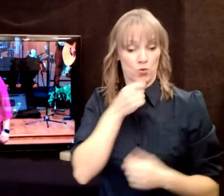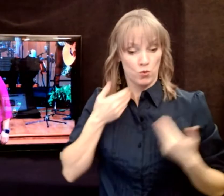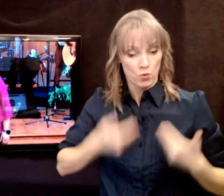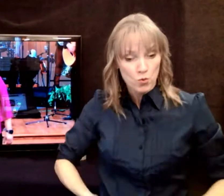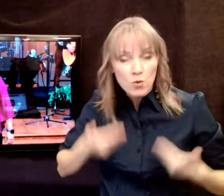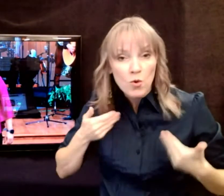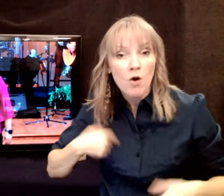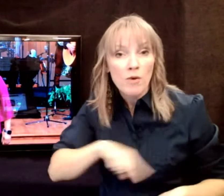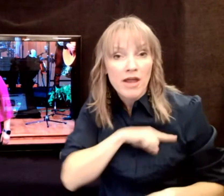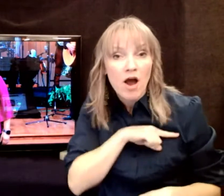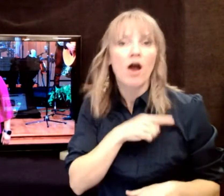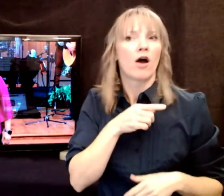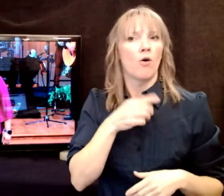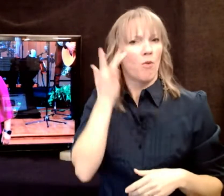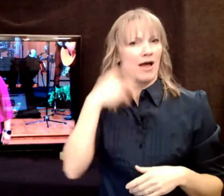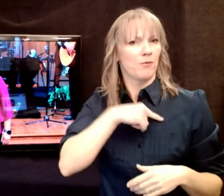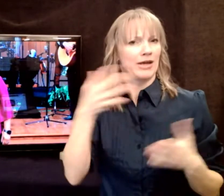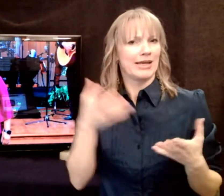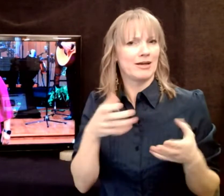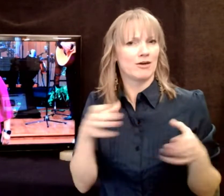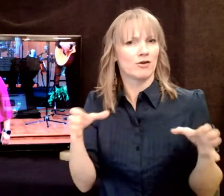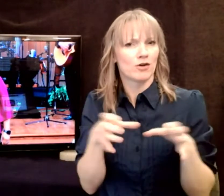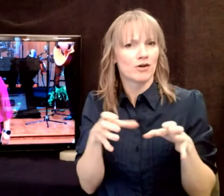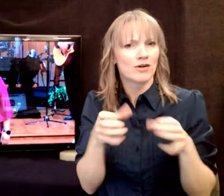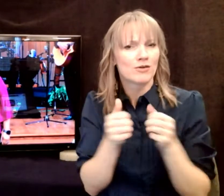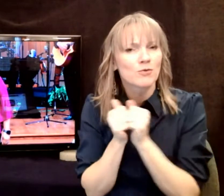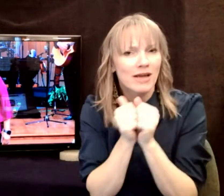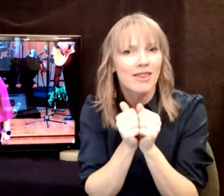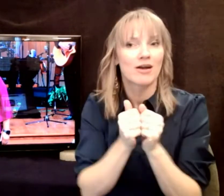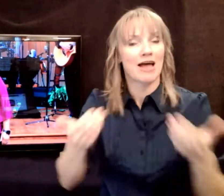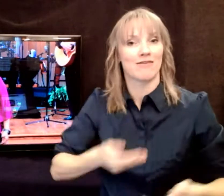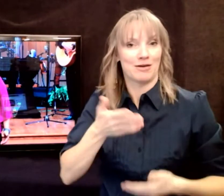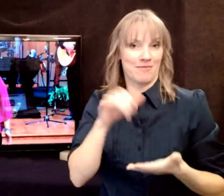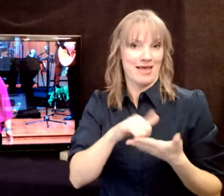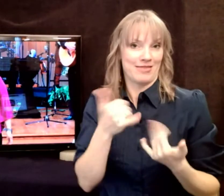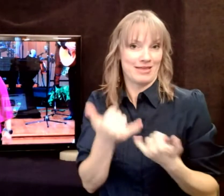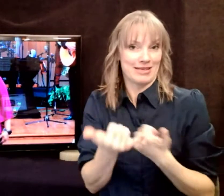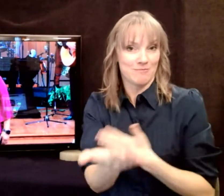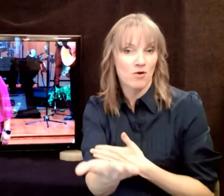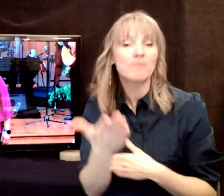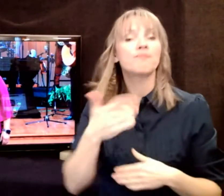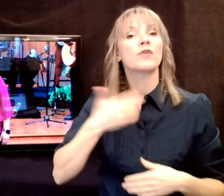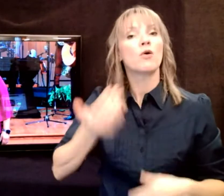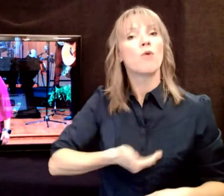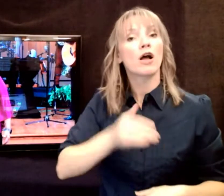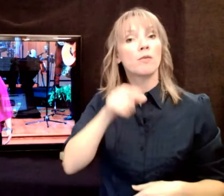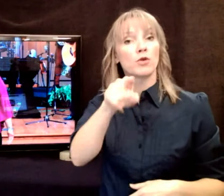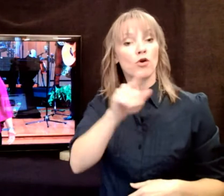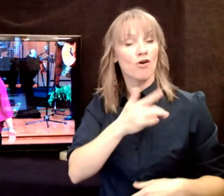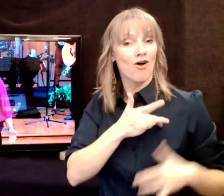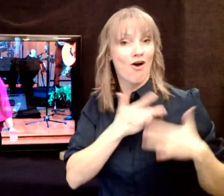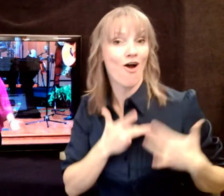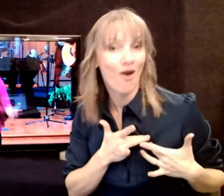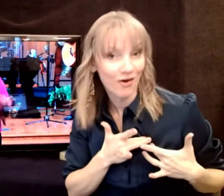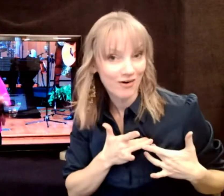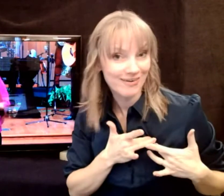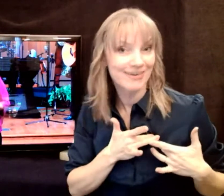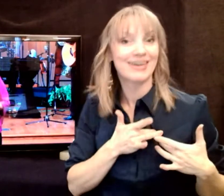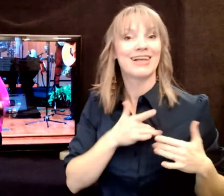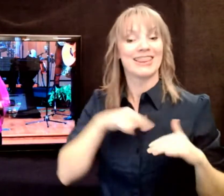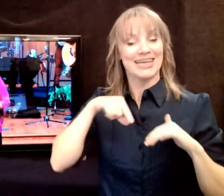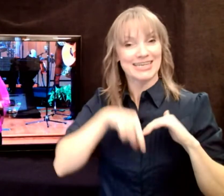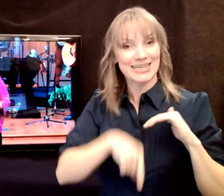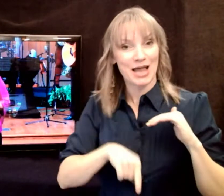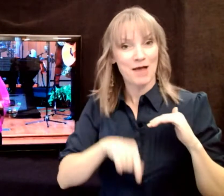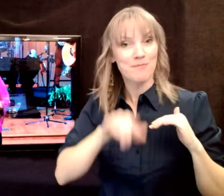to do together. And so we welcome you into that this morning. We also welcome you into your heart. We welcome you into the the depth of